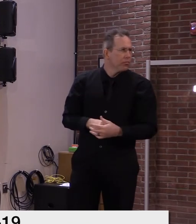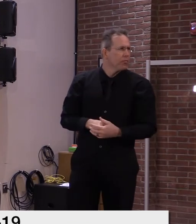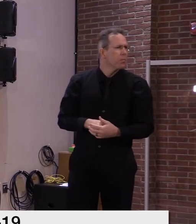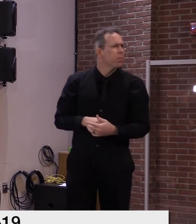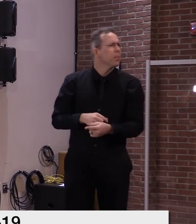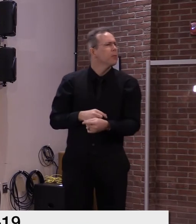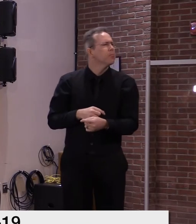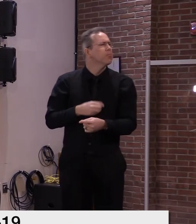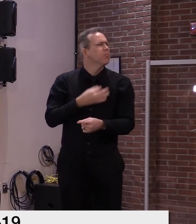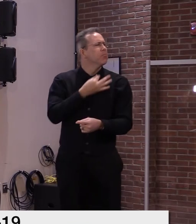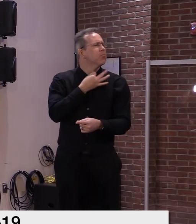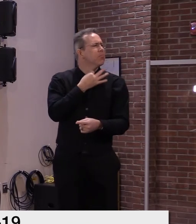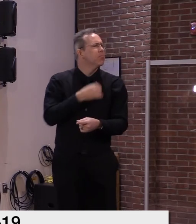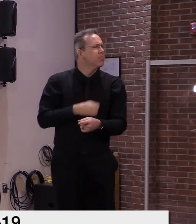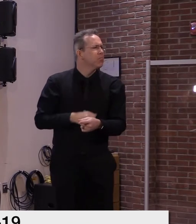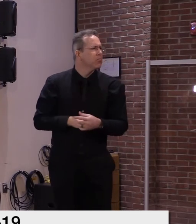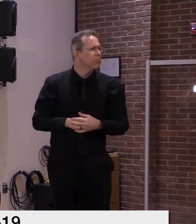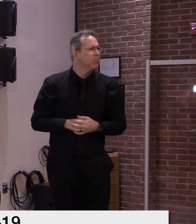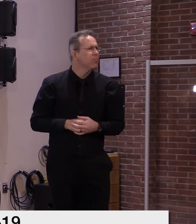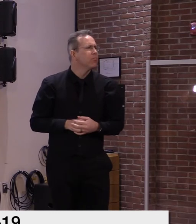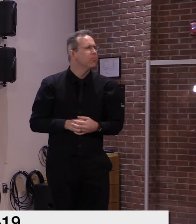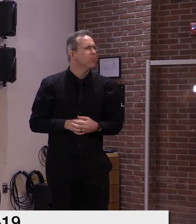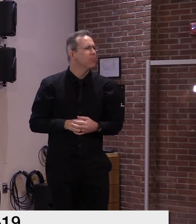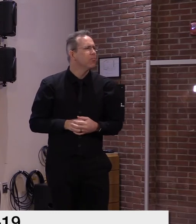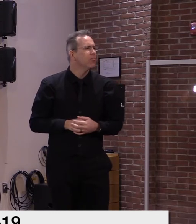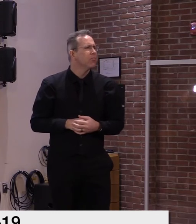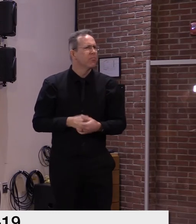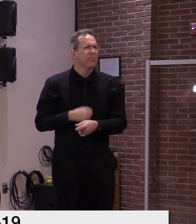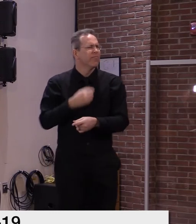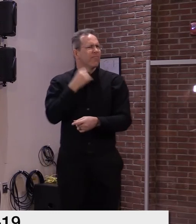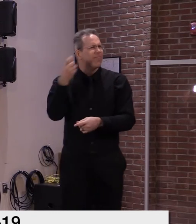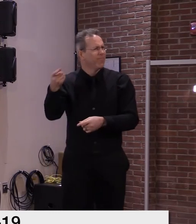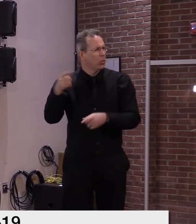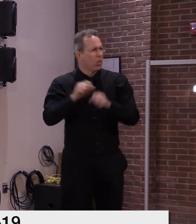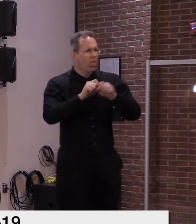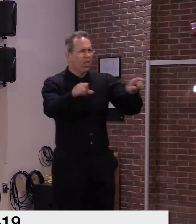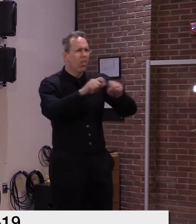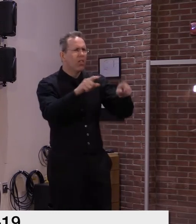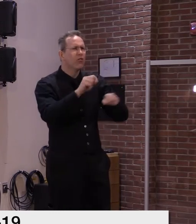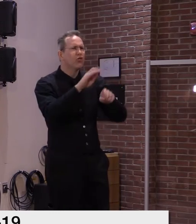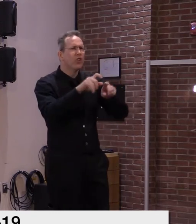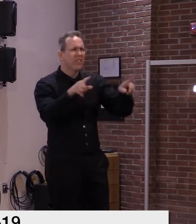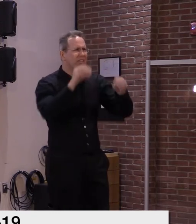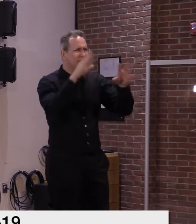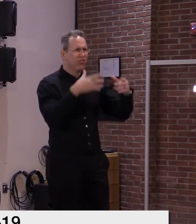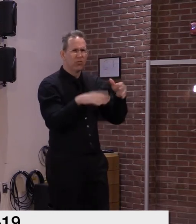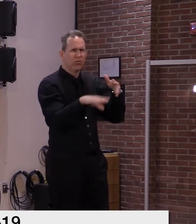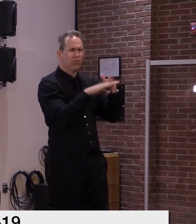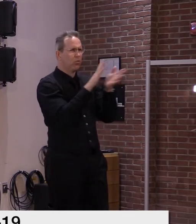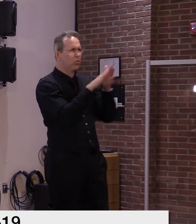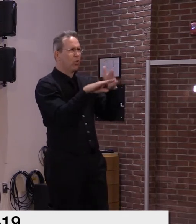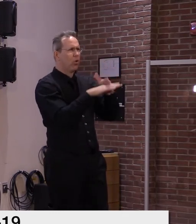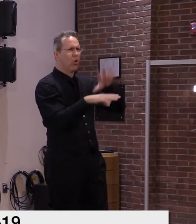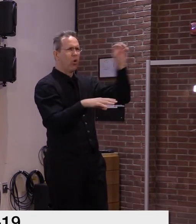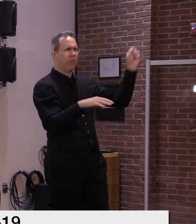them were on break. Can you explain that timing? Yeah, again, it was really precipitated based on new supply information that we had coming into the